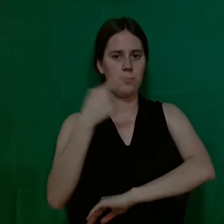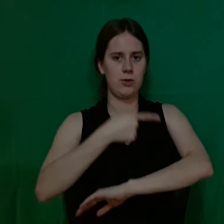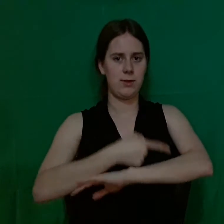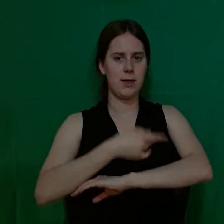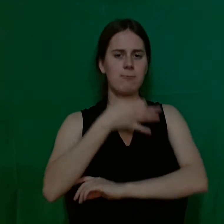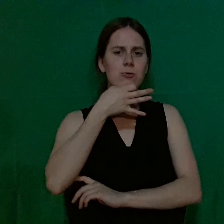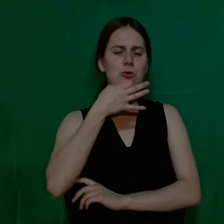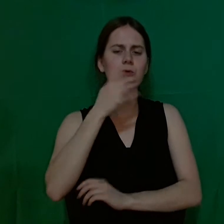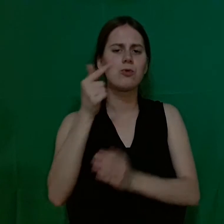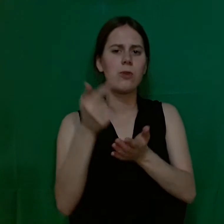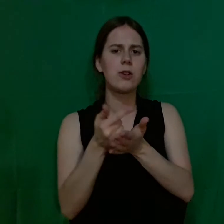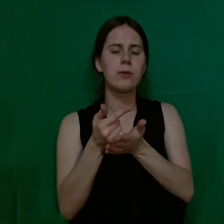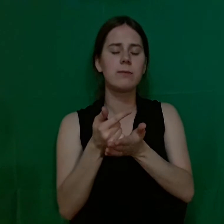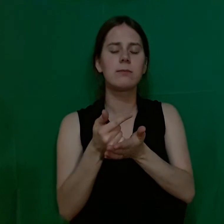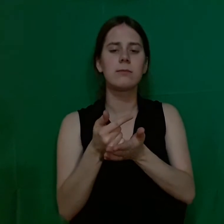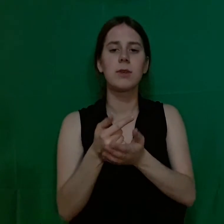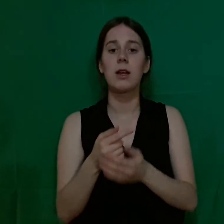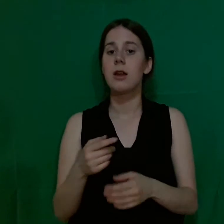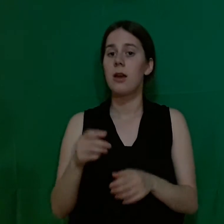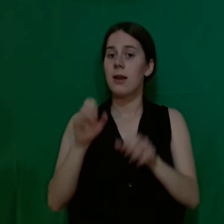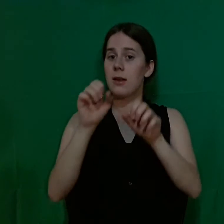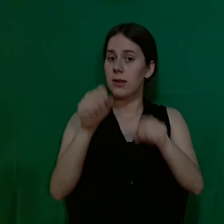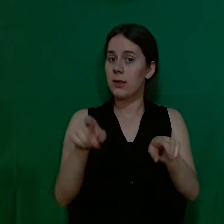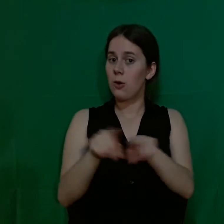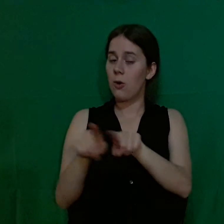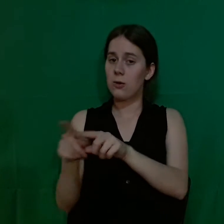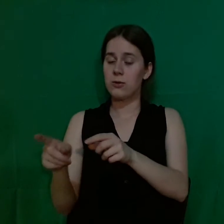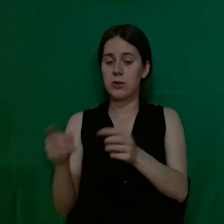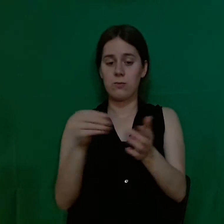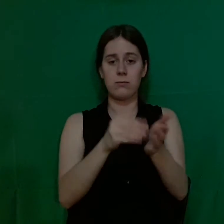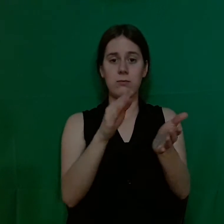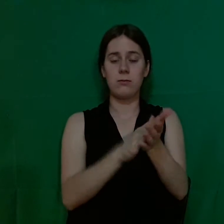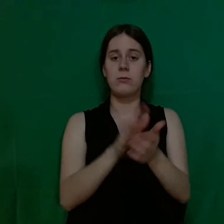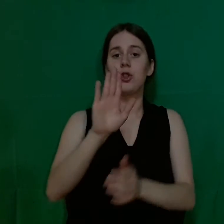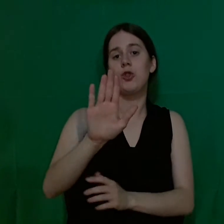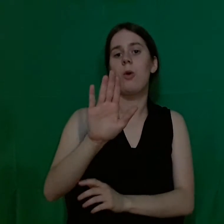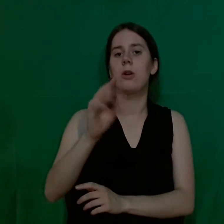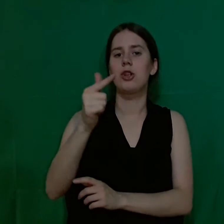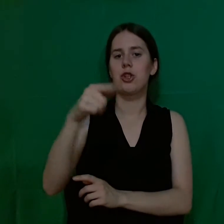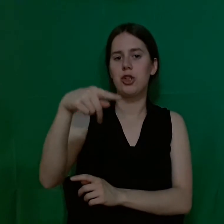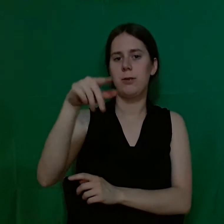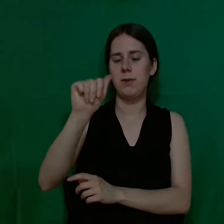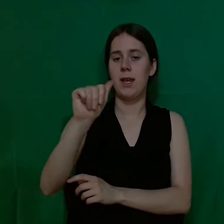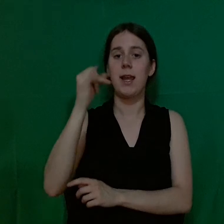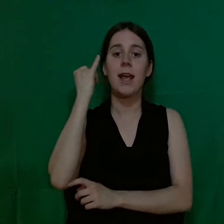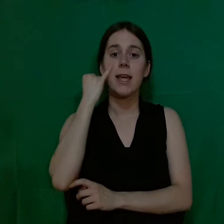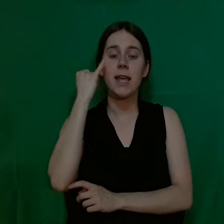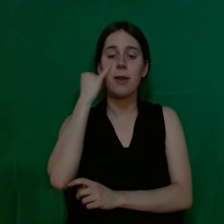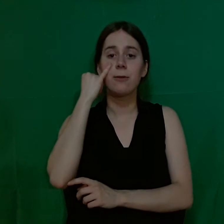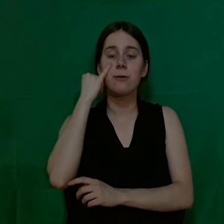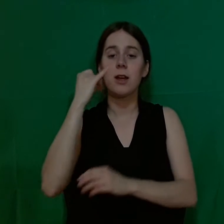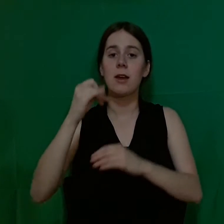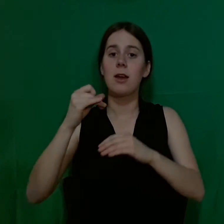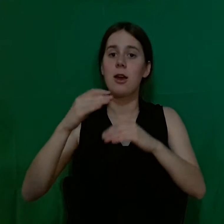you can include things like your GPA if it's better than 3.8, and you may include things like your class rank. The next